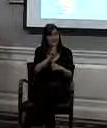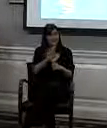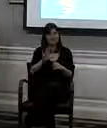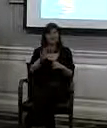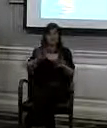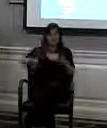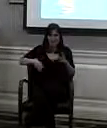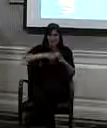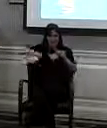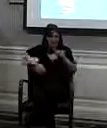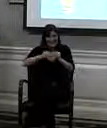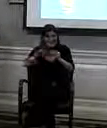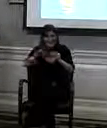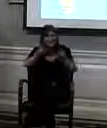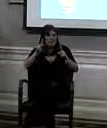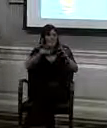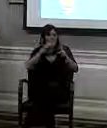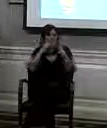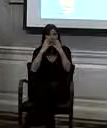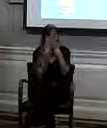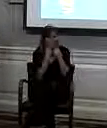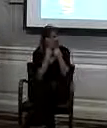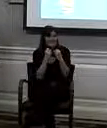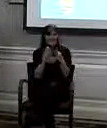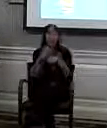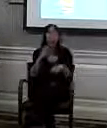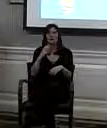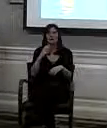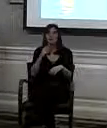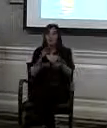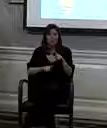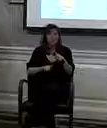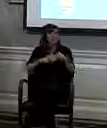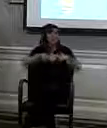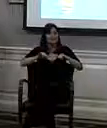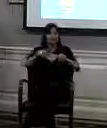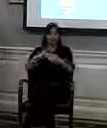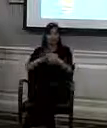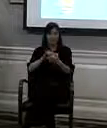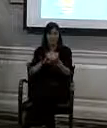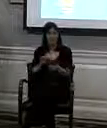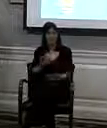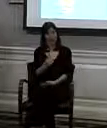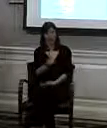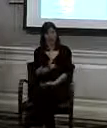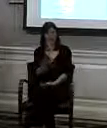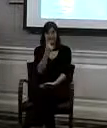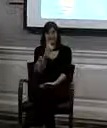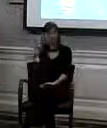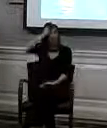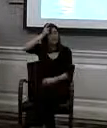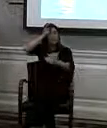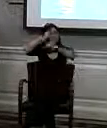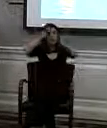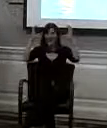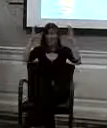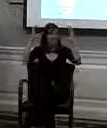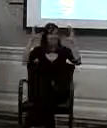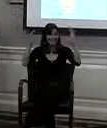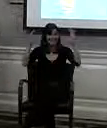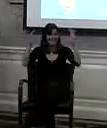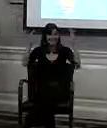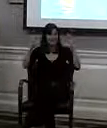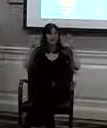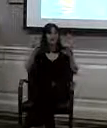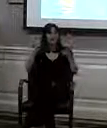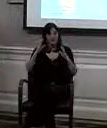stakeholders, human rights education can no longer be characterized as a singularly understood practice. Furthermore, the varied ideological content of these